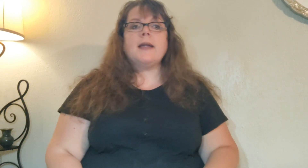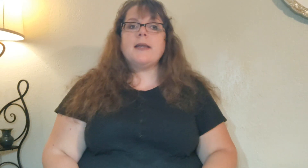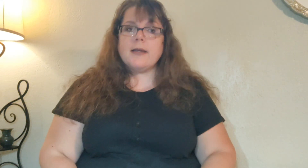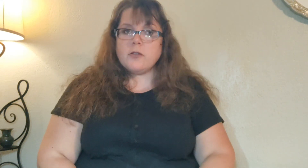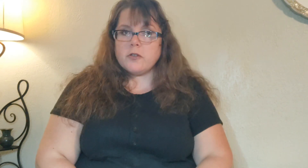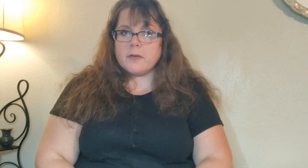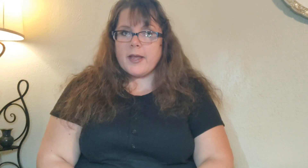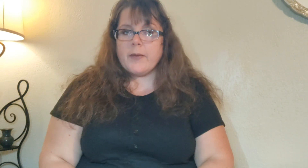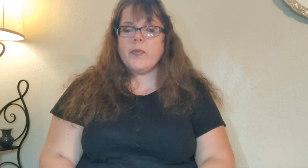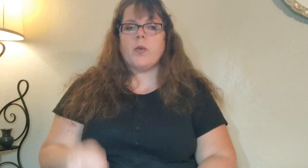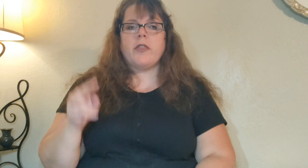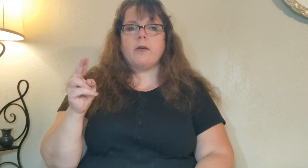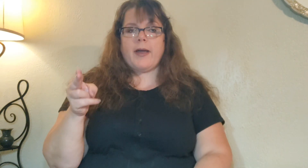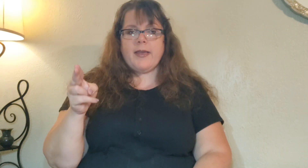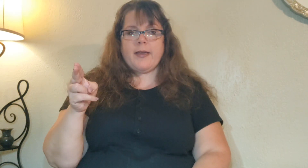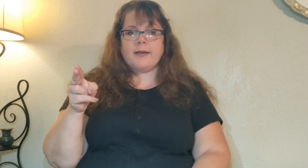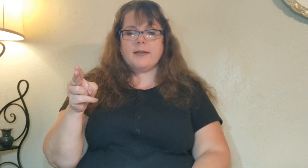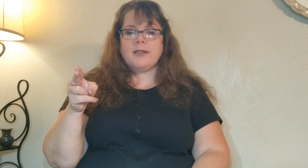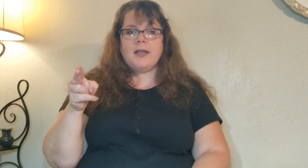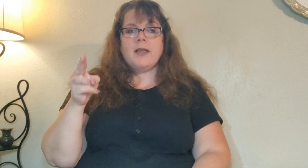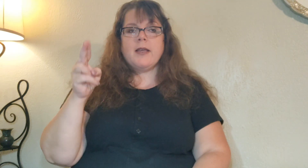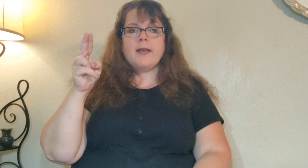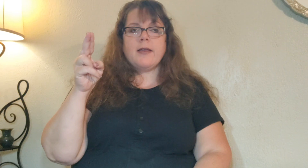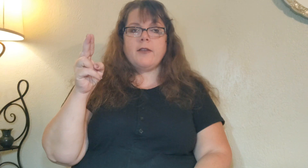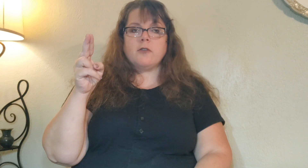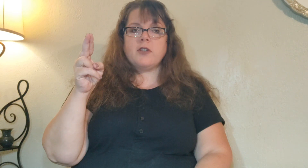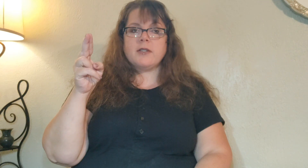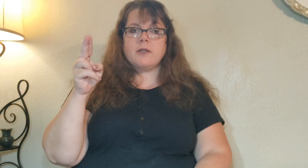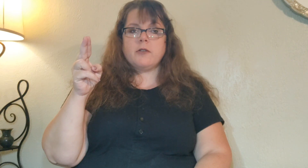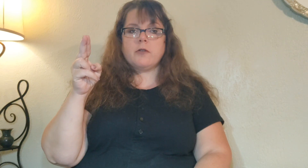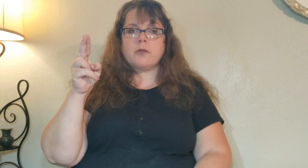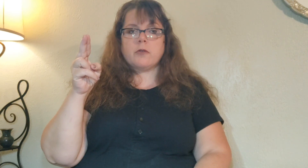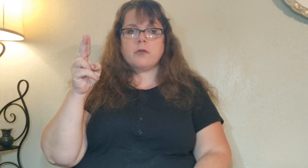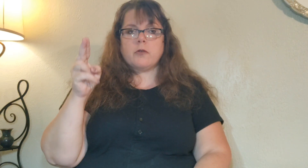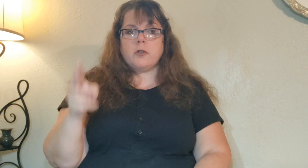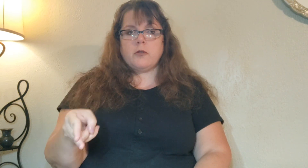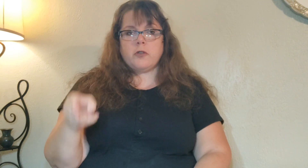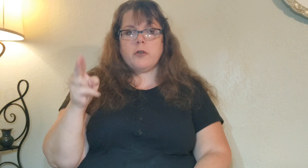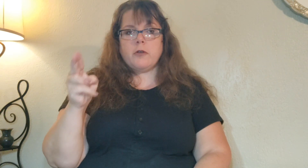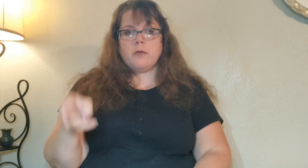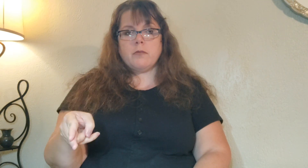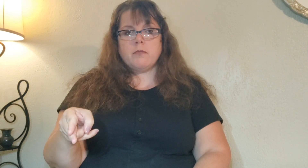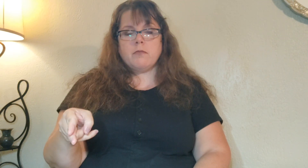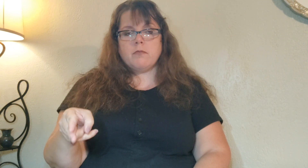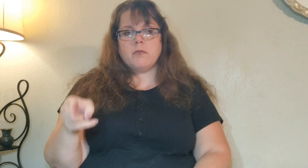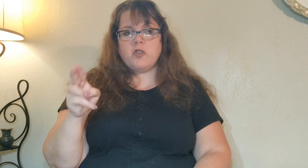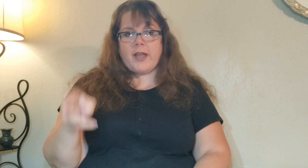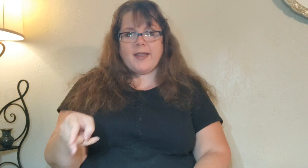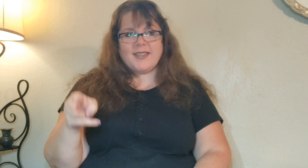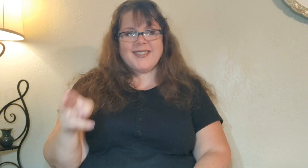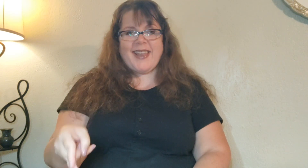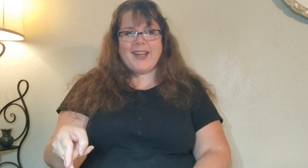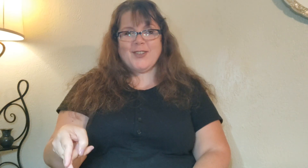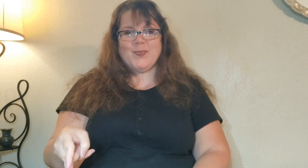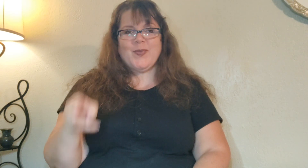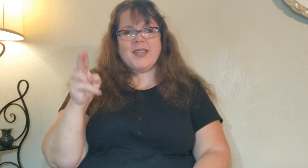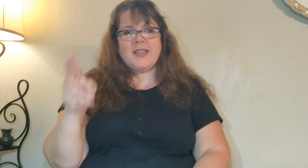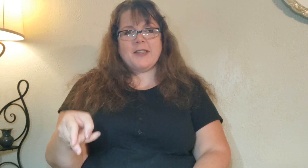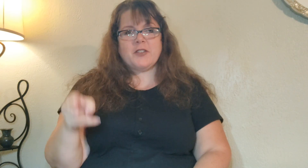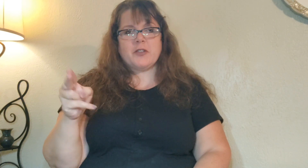And history, with your right hand, you'll just do 2 shakes down,